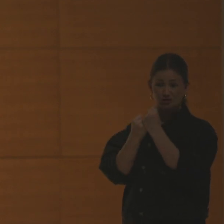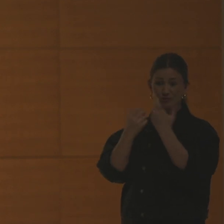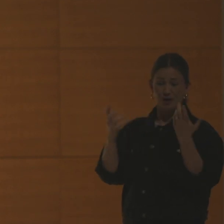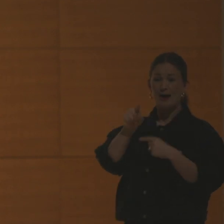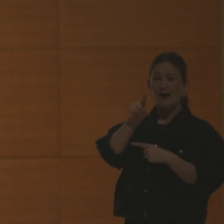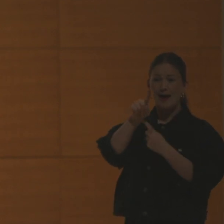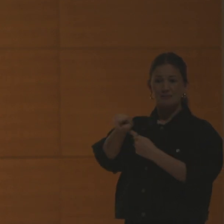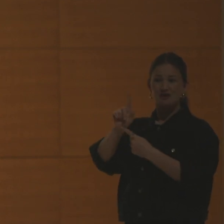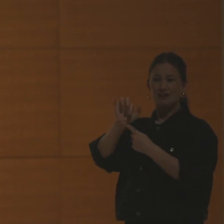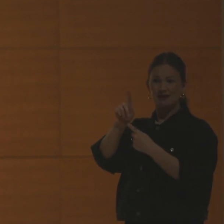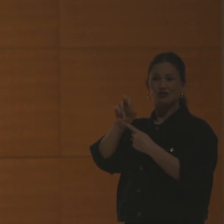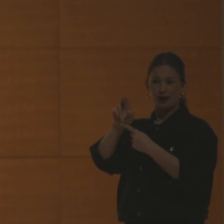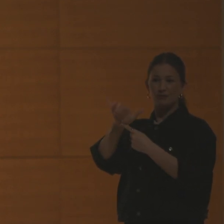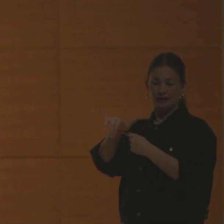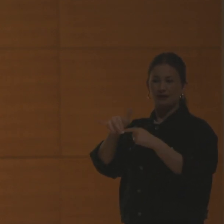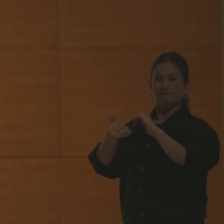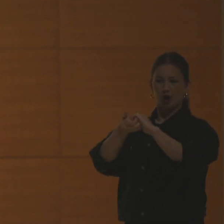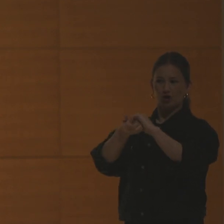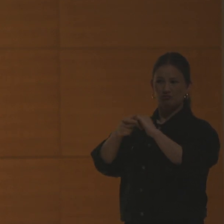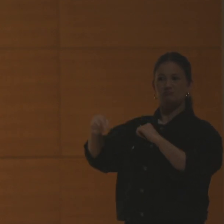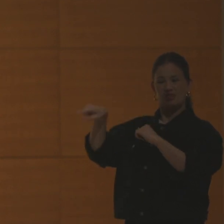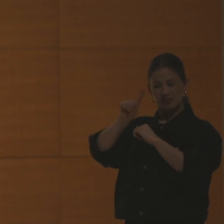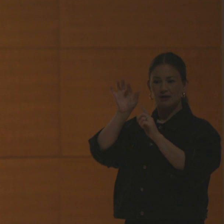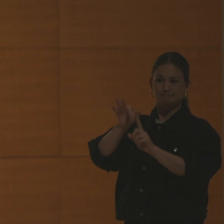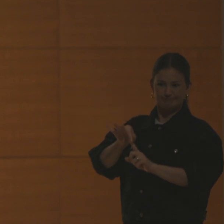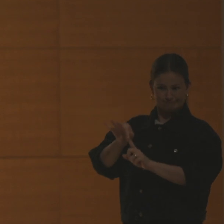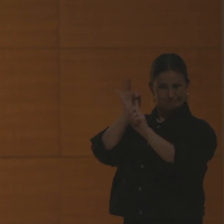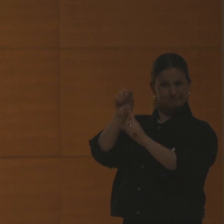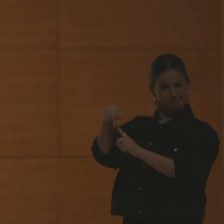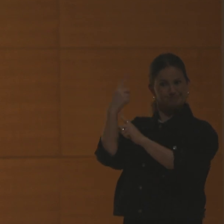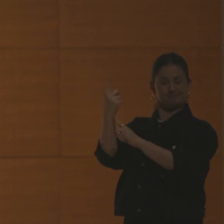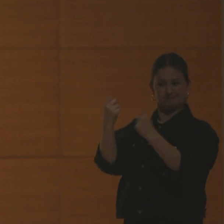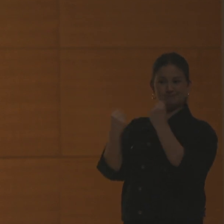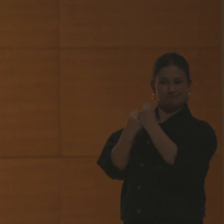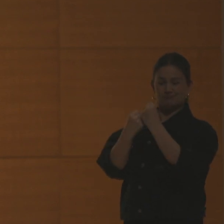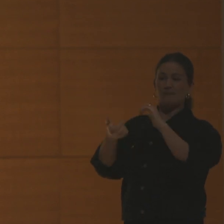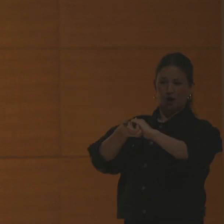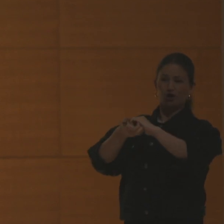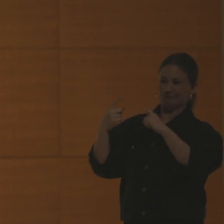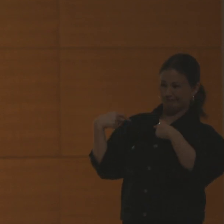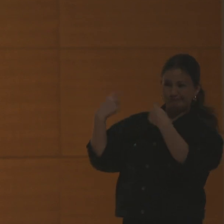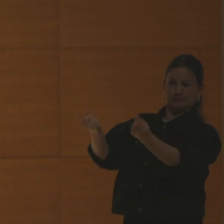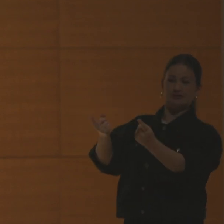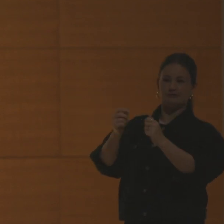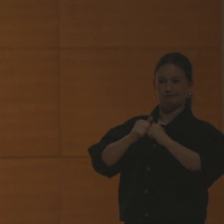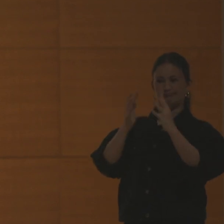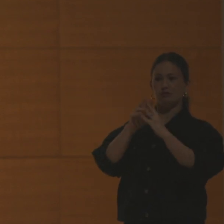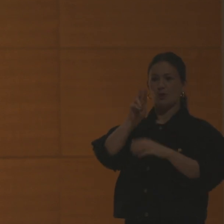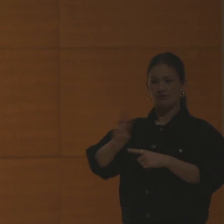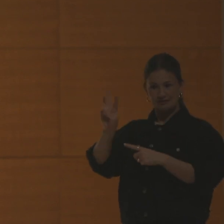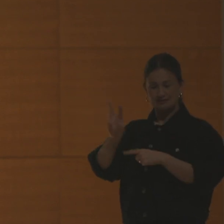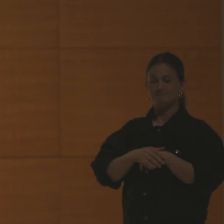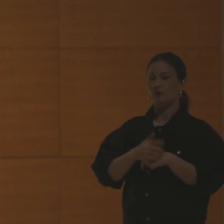Amazon Literary Partnership, who have been the sole supporter of 5 Under 35 since its inception in 2006. We're so